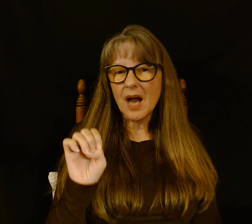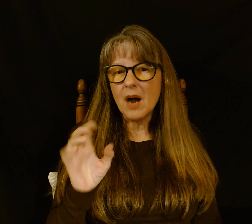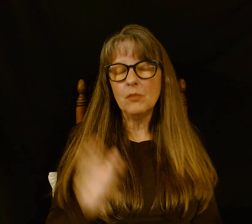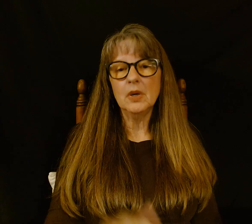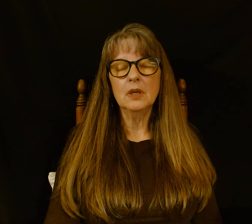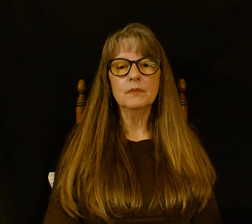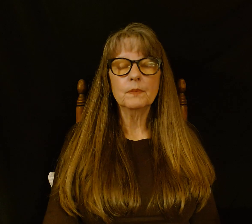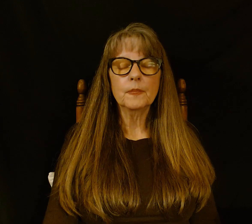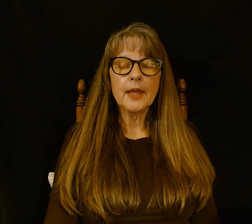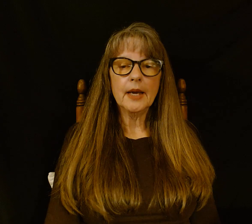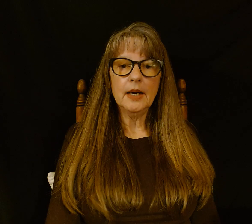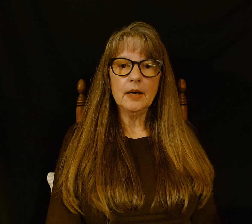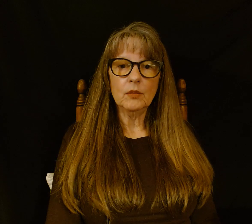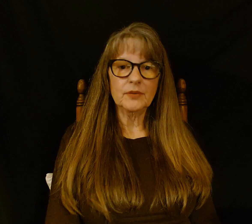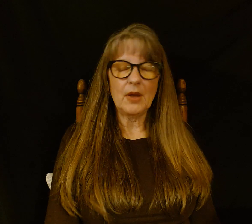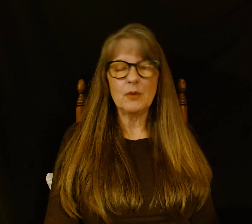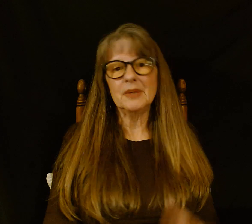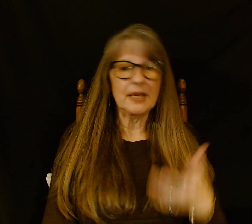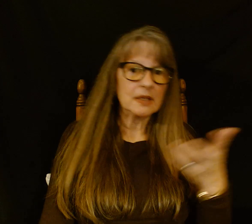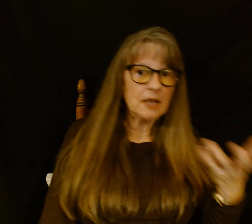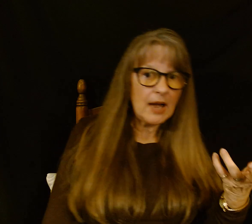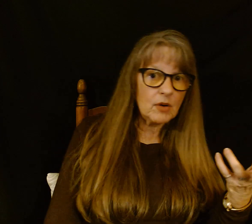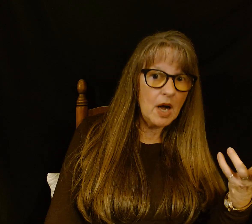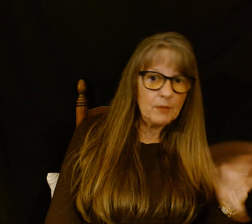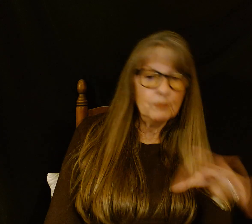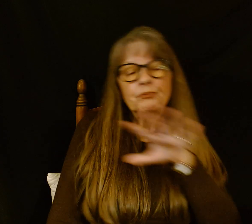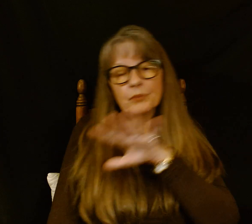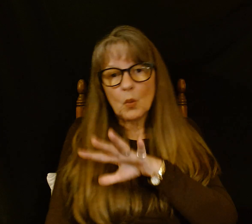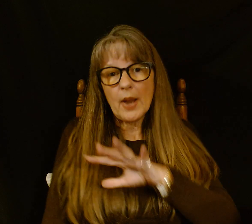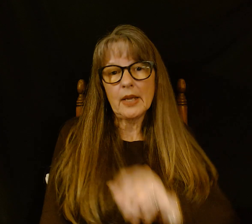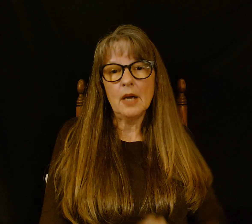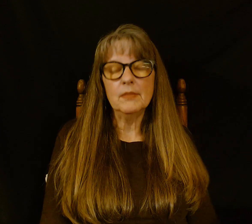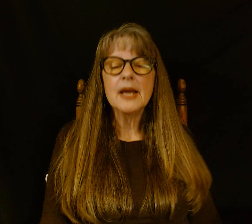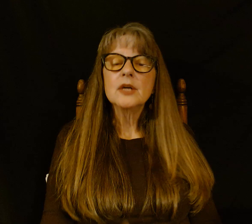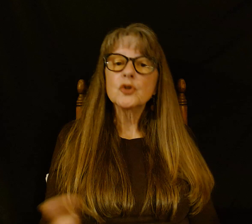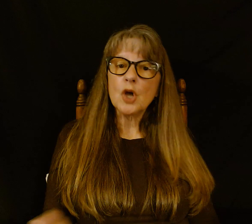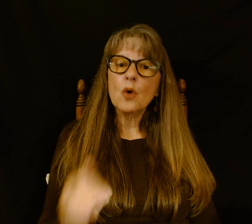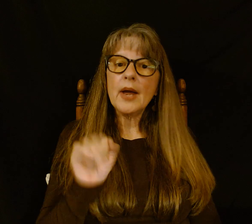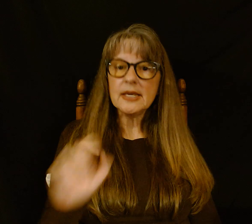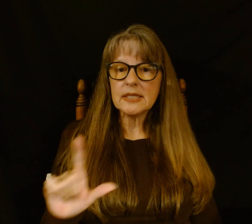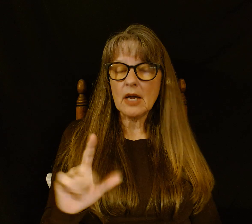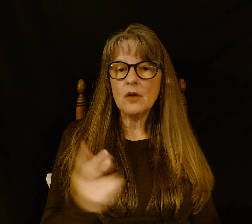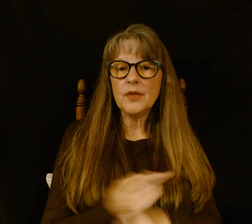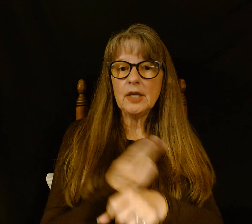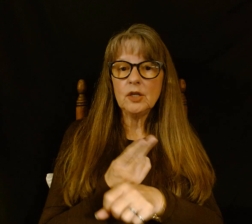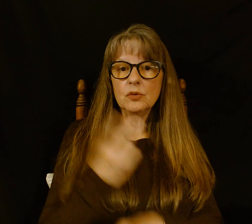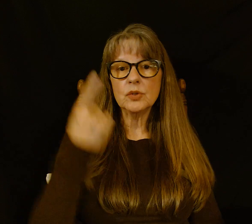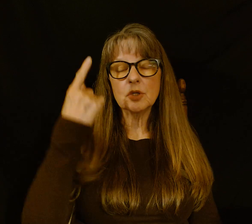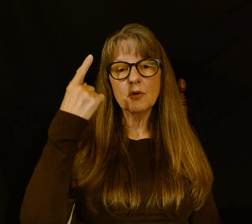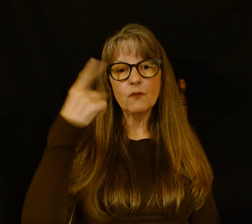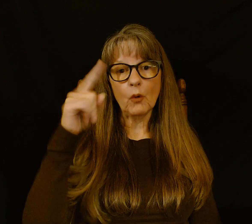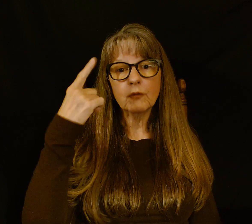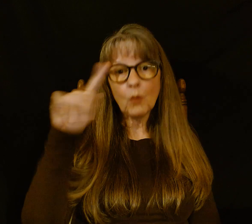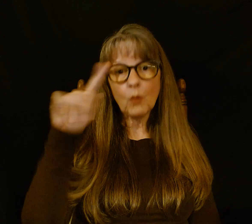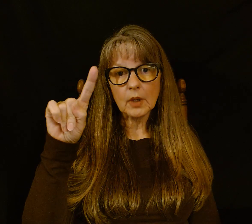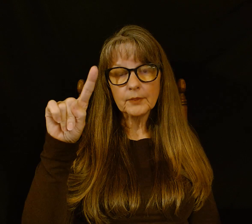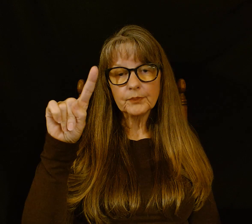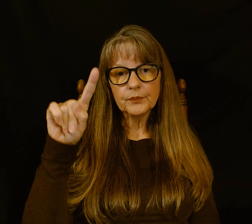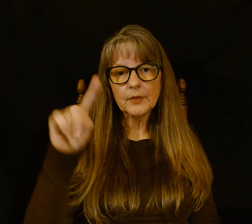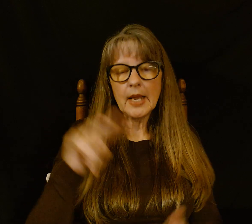come? That would like how come? Why come? So ASL they use 4-4, and it